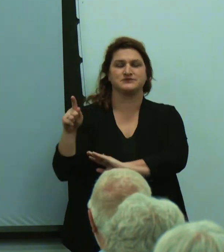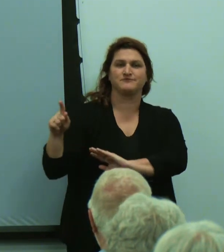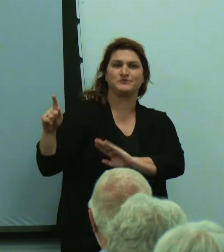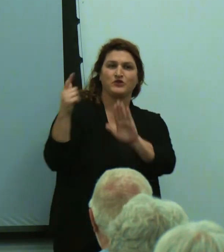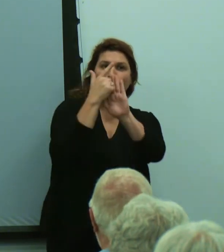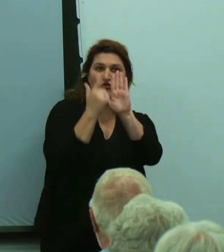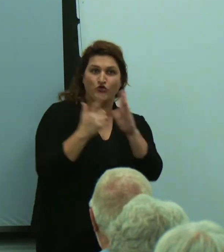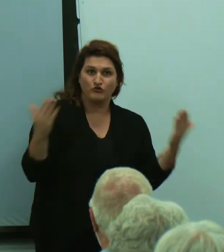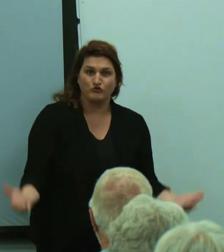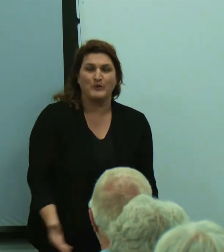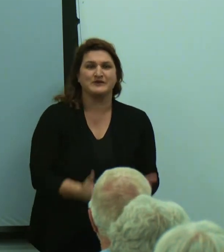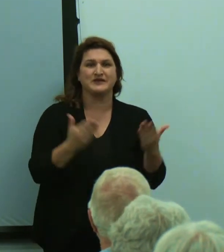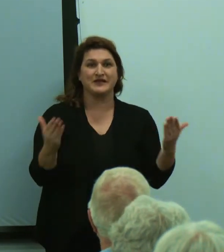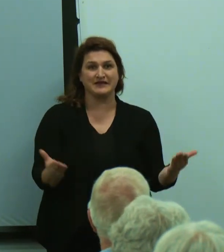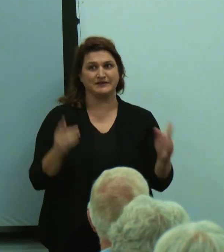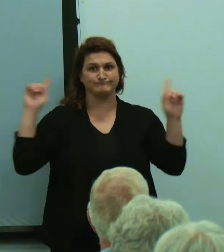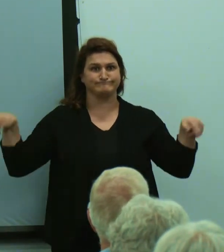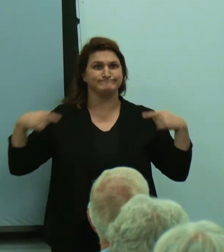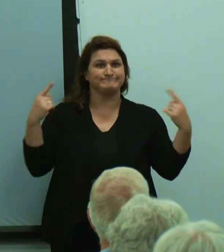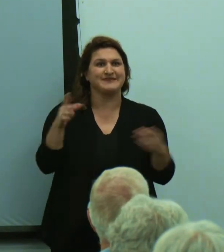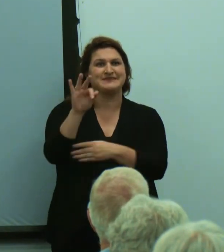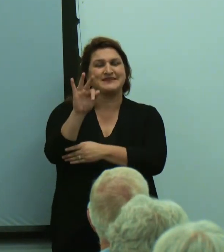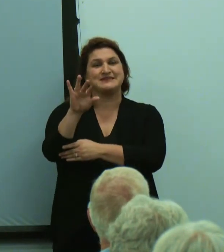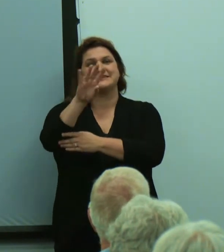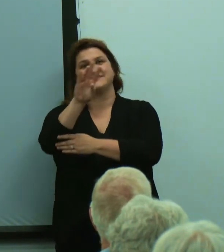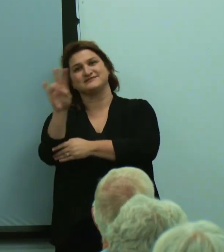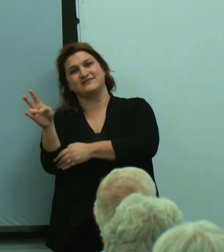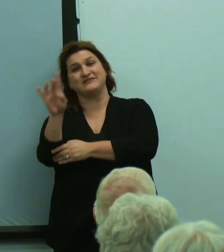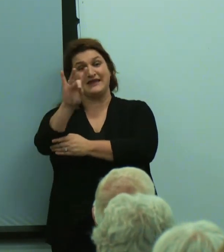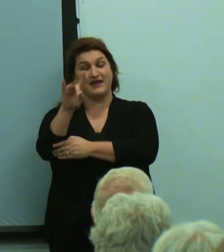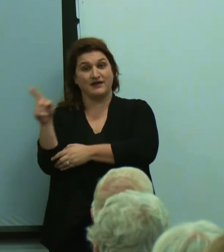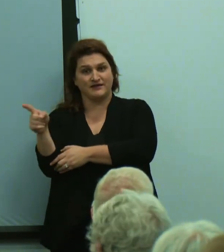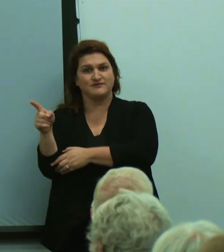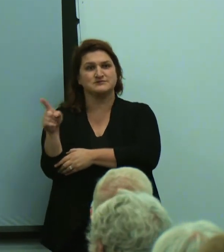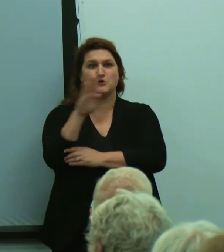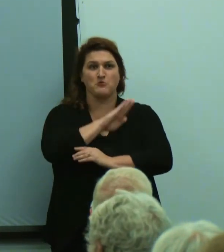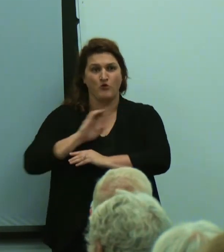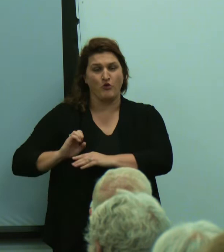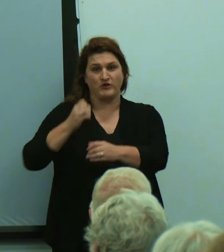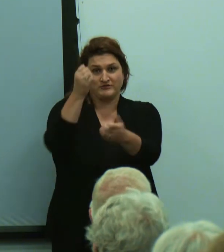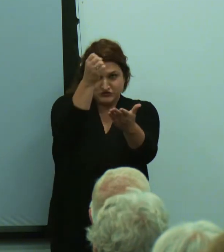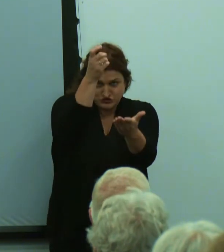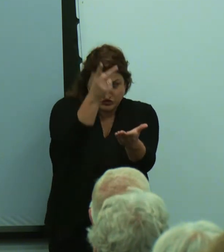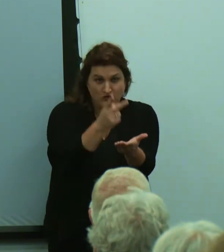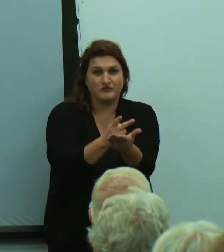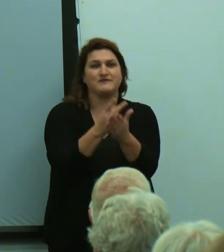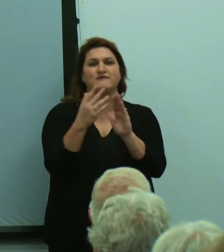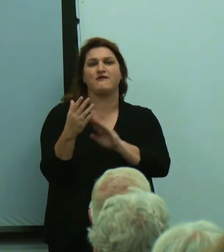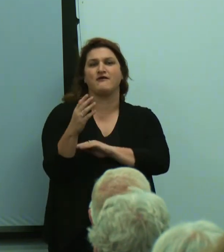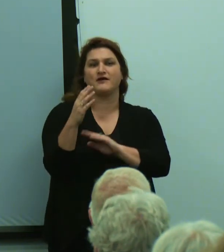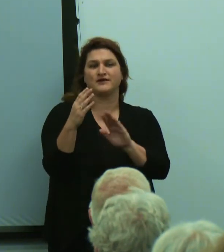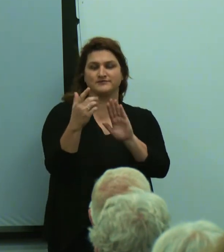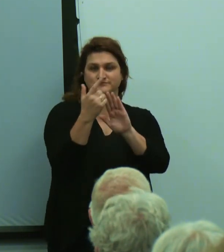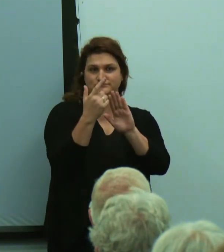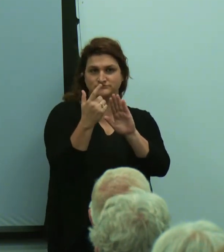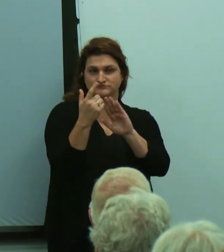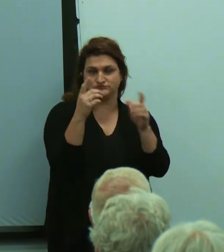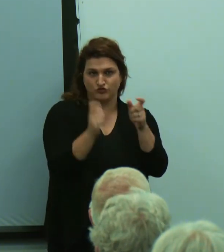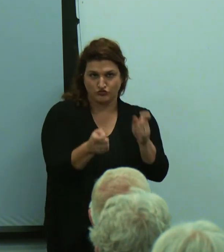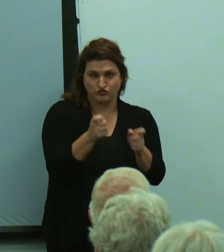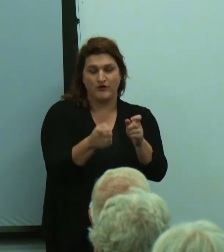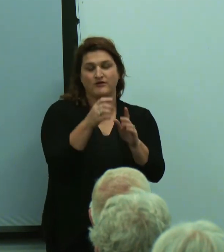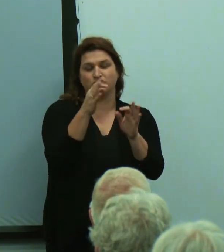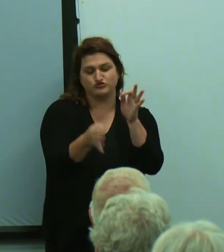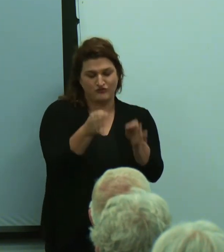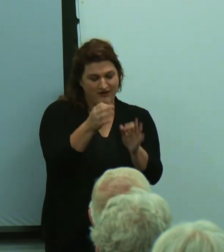since 1978, and he's a board-certified civil trial lawyer. He served as president of the Ohio